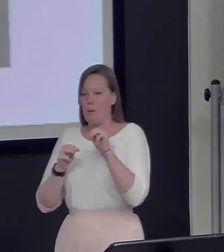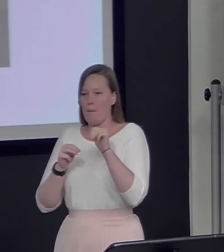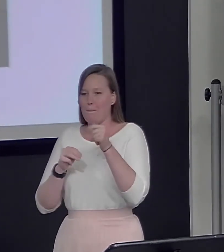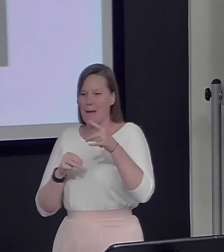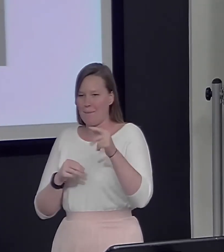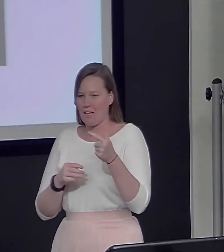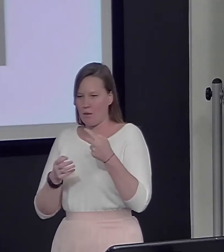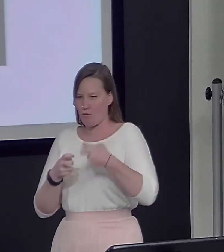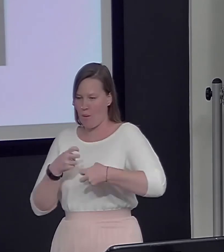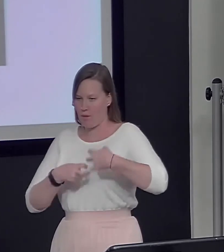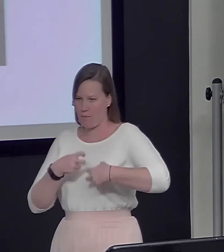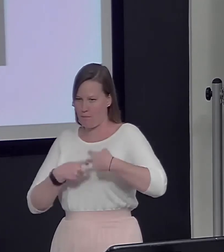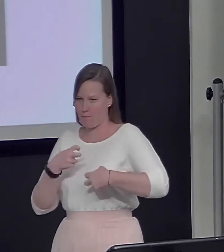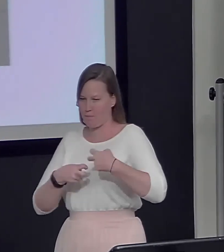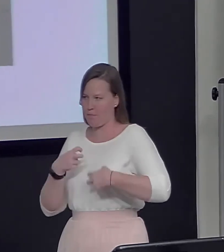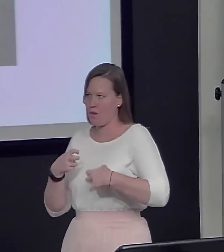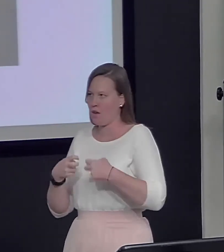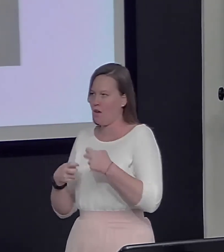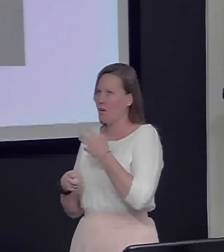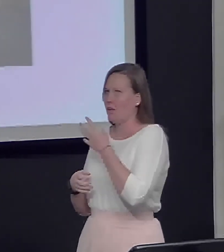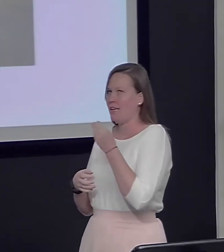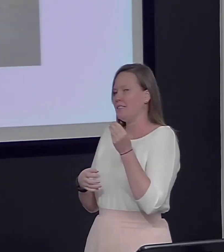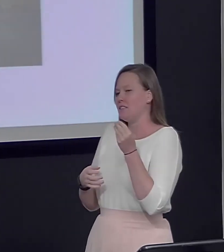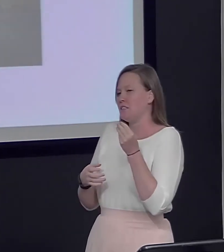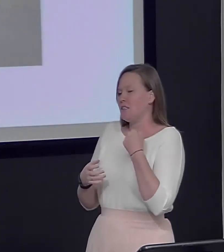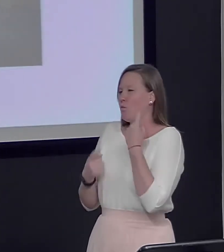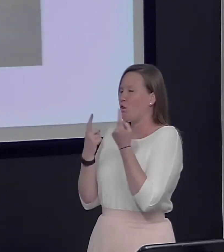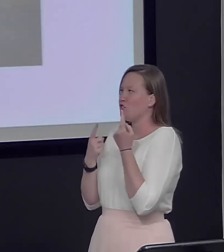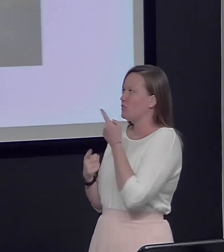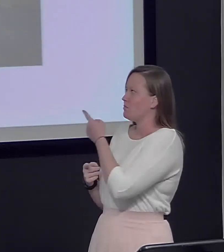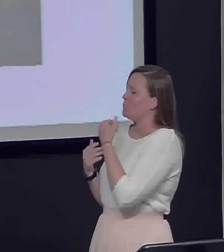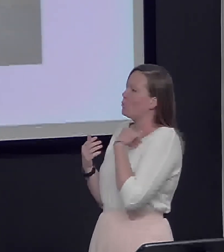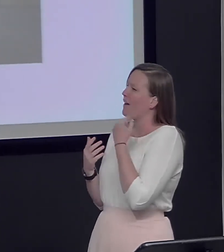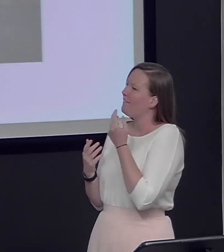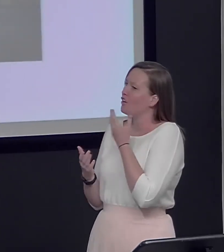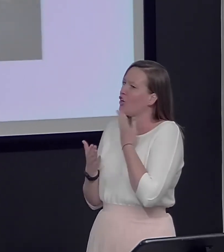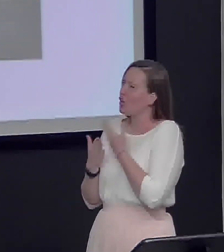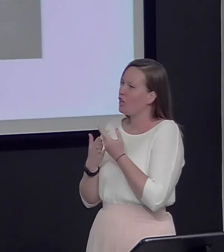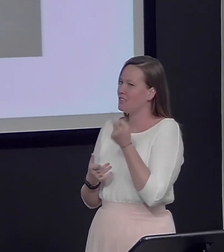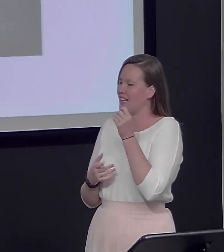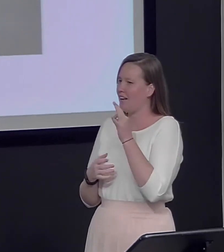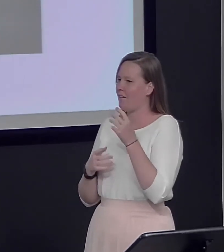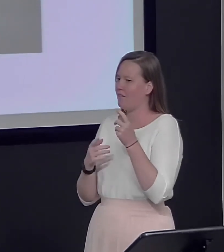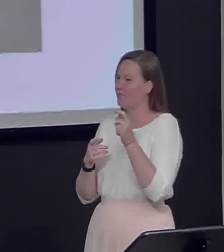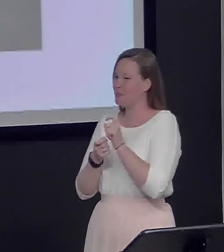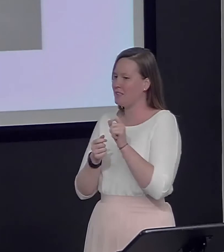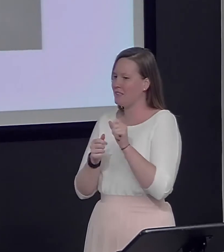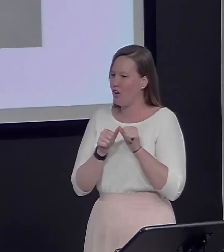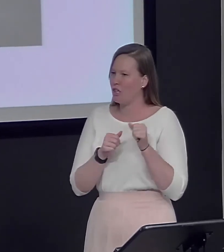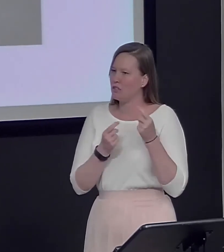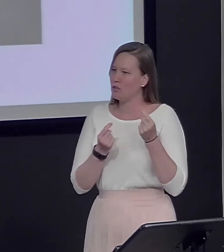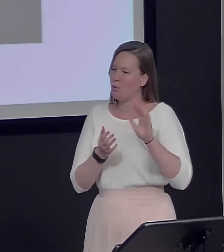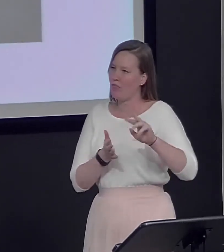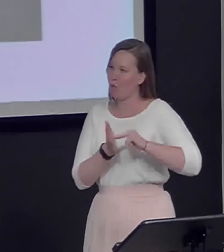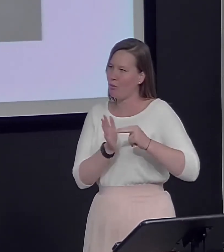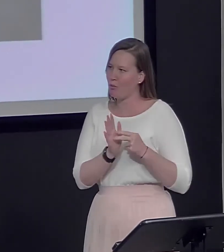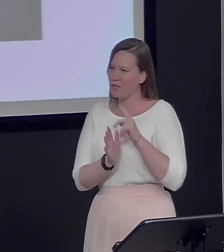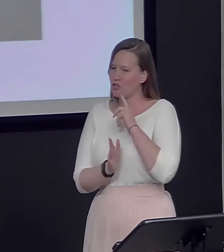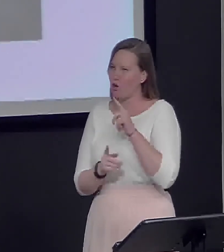Koppel's The Mapping Problem, and I'm wondering, do you have a